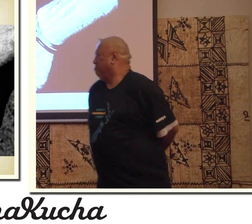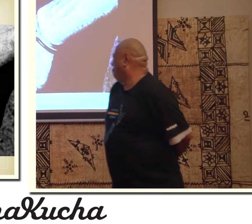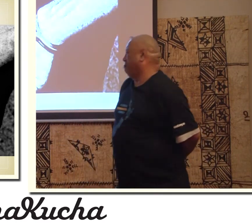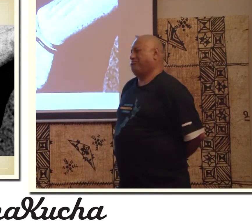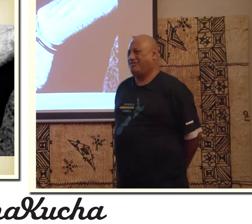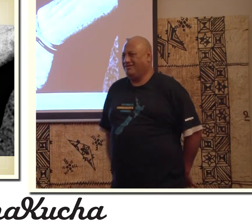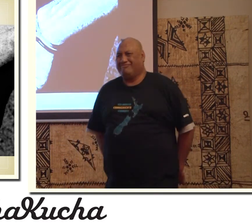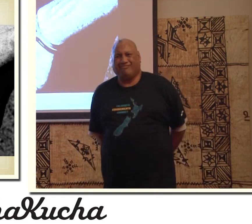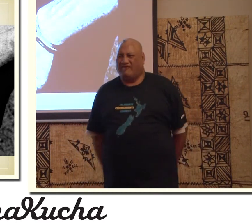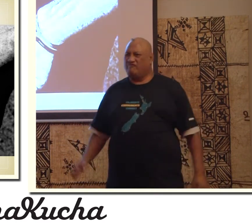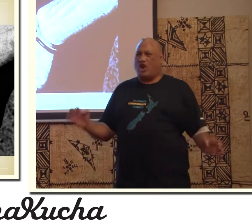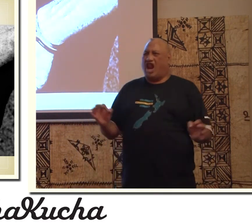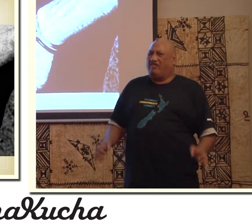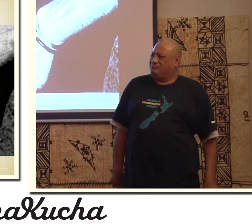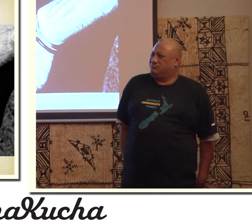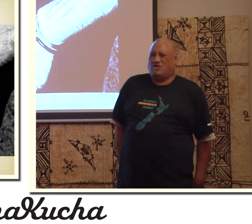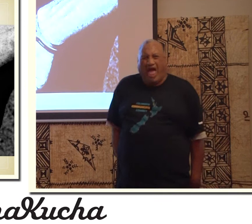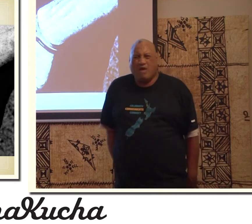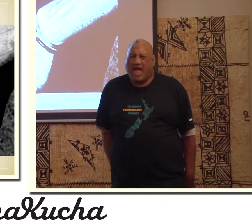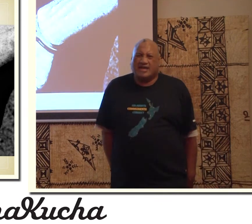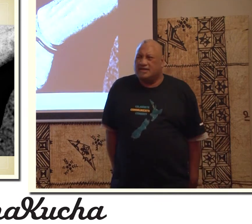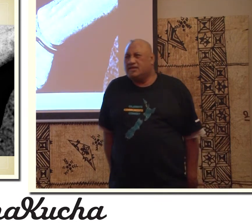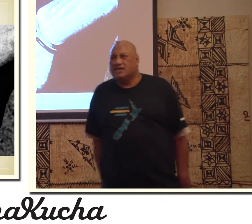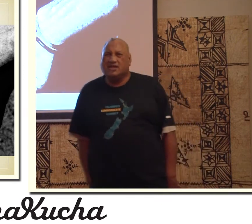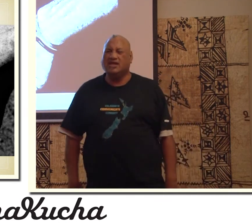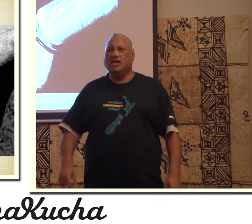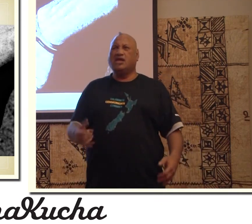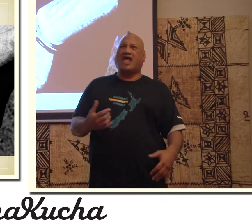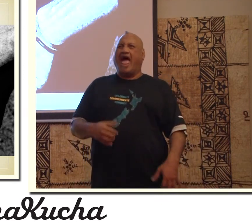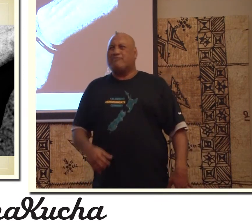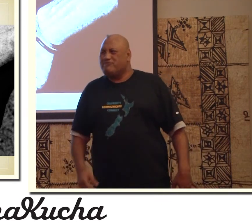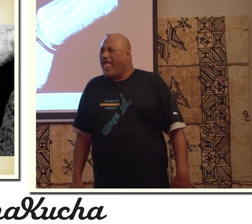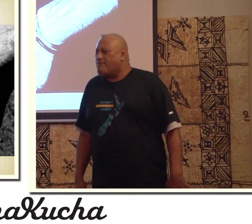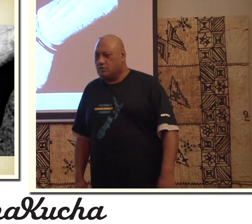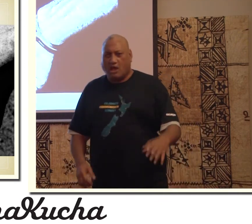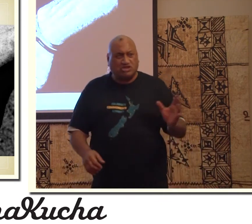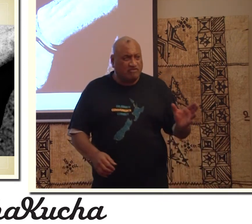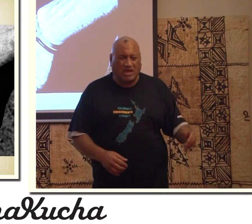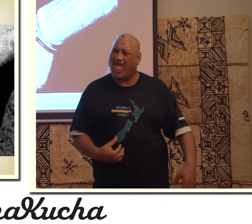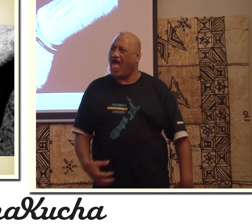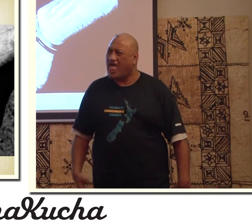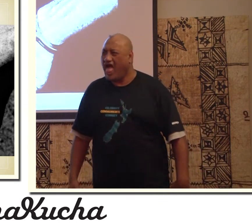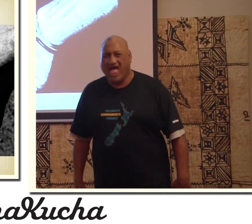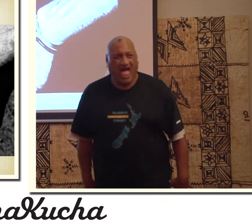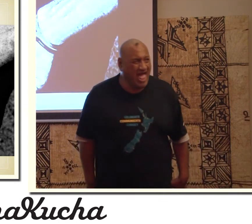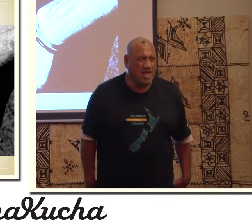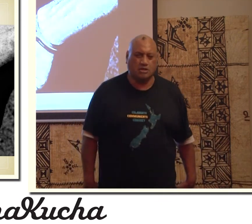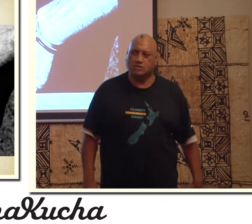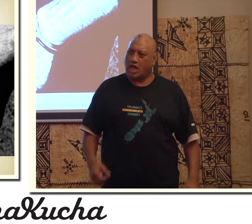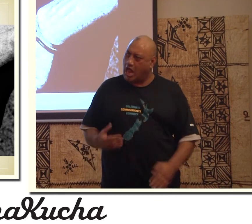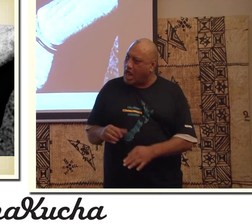communicate, going, meh, meh, meh, meh, meh. What is going on? You know? Help, help, help.